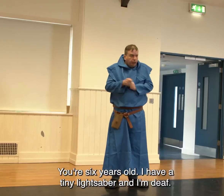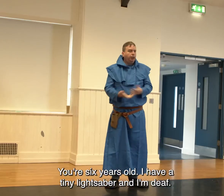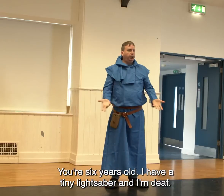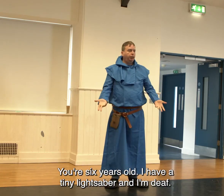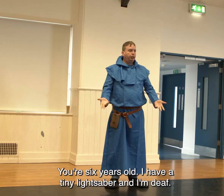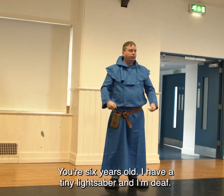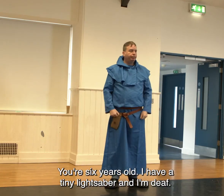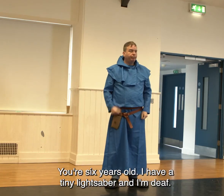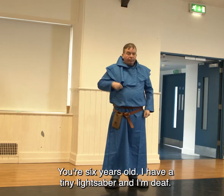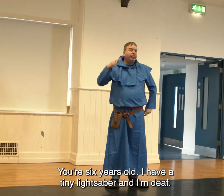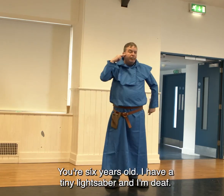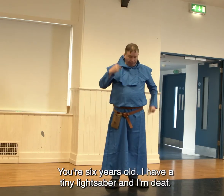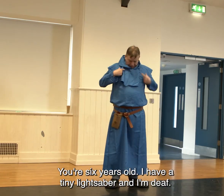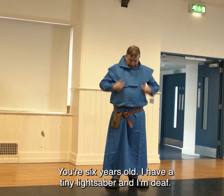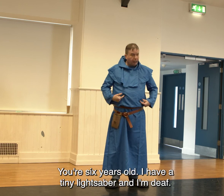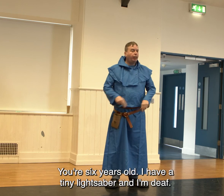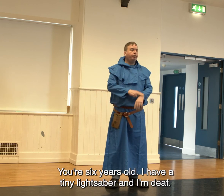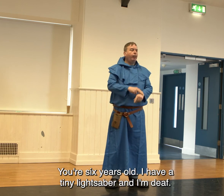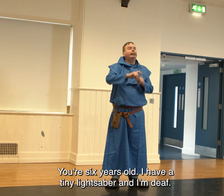I have a tiny lightsaber and I'm deaf.